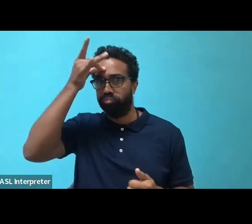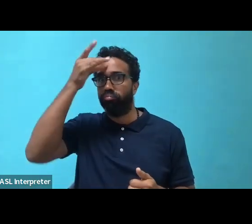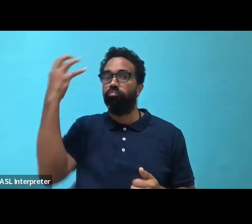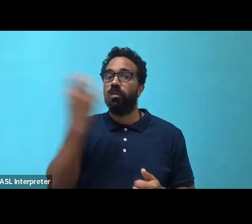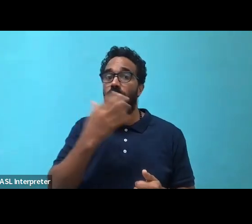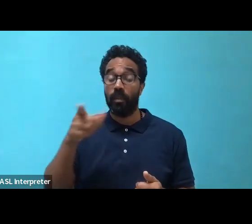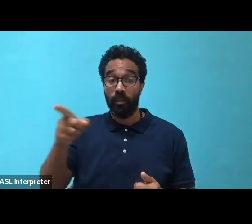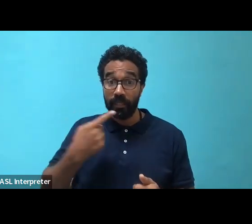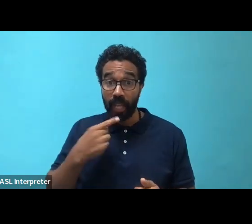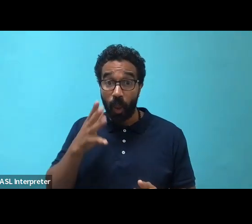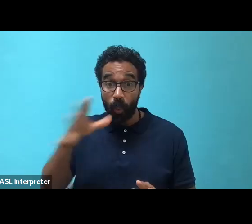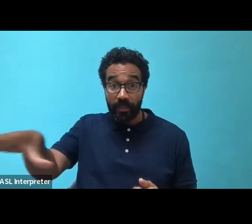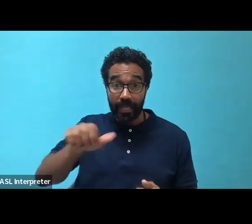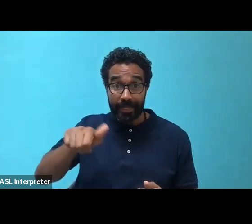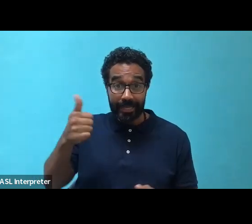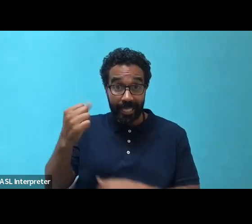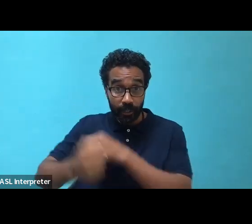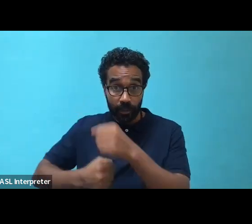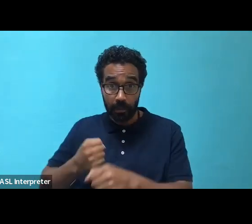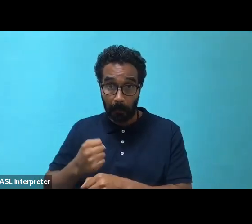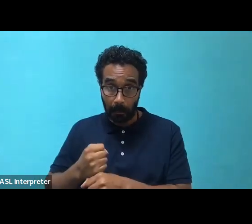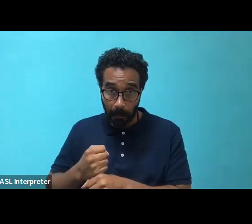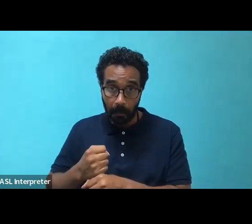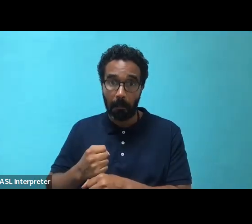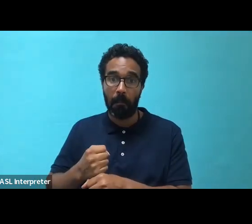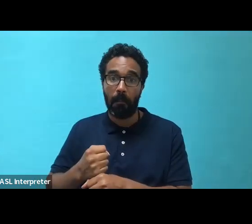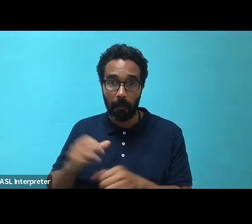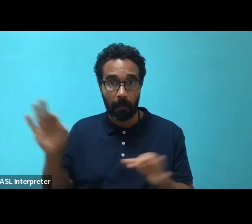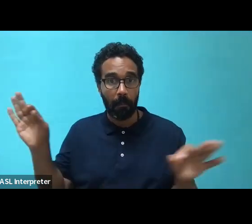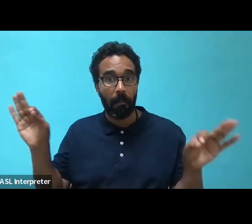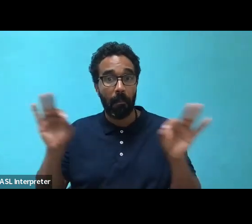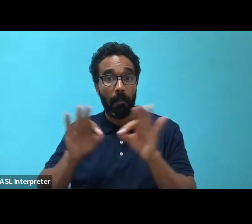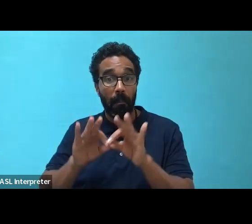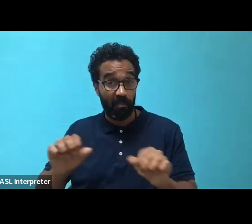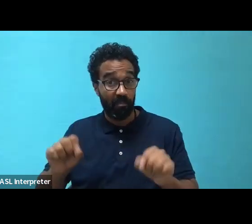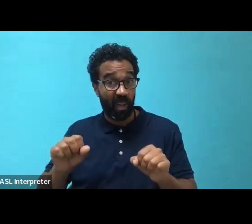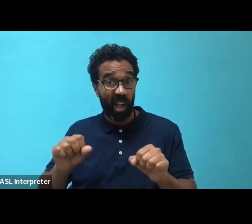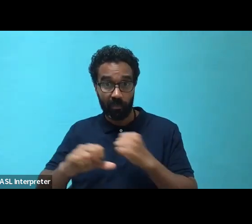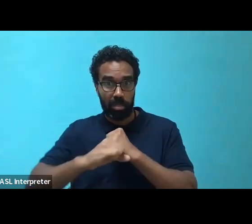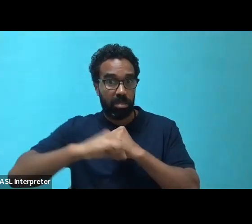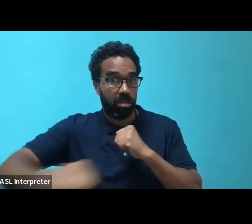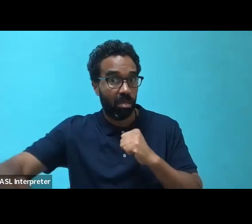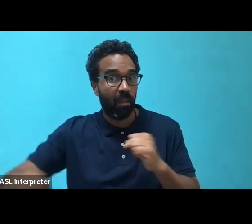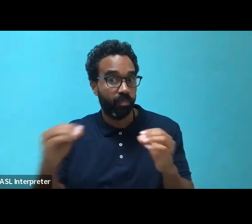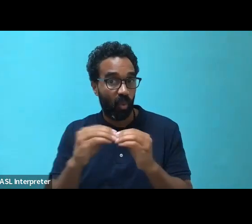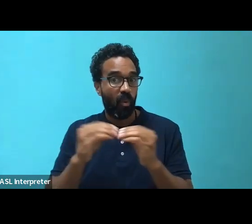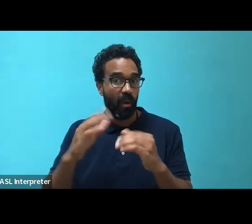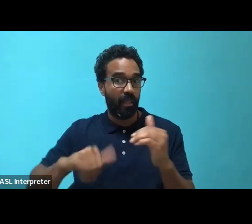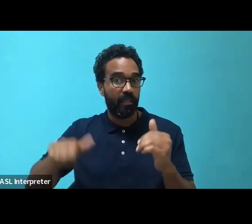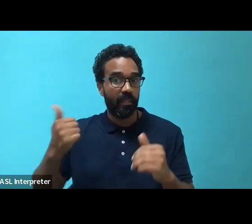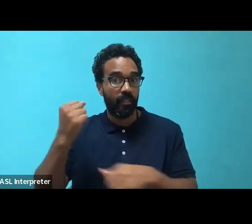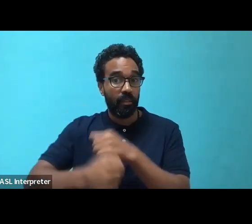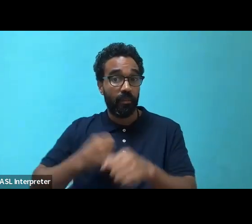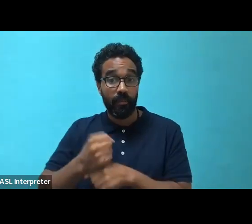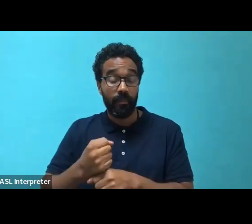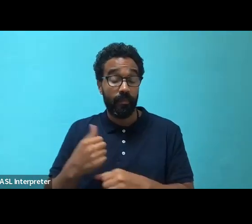10 years. That's real important to know. 10 years. It may take longer. I would argue it's just got to become part